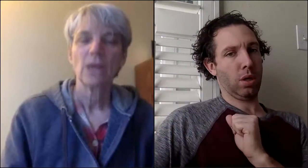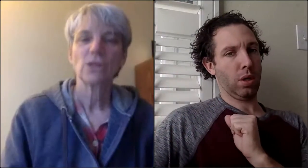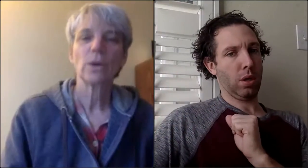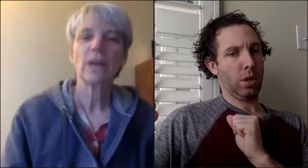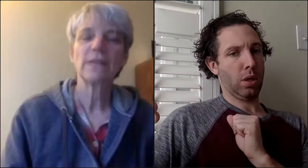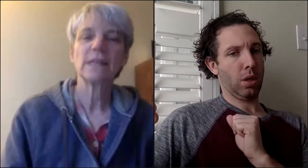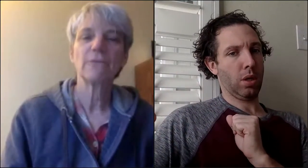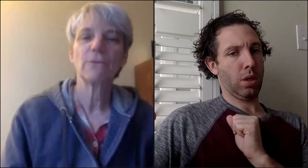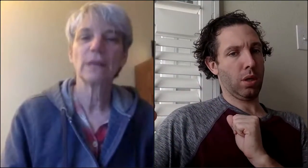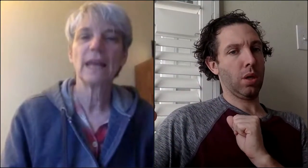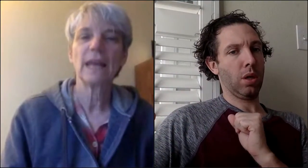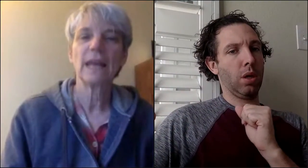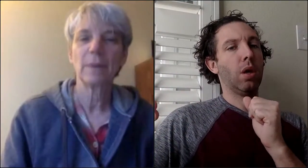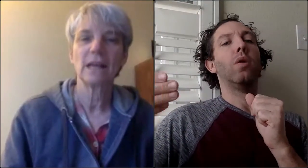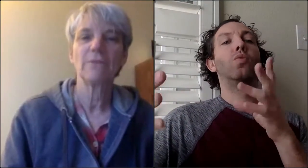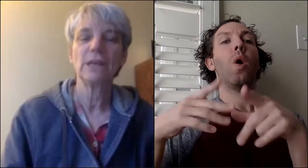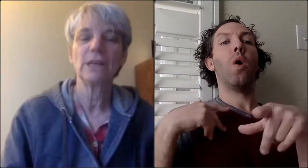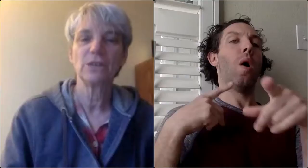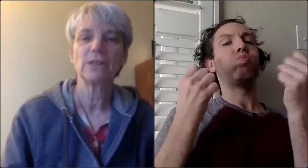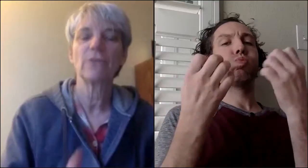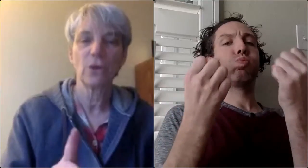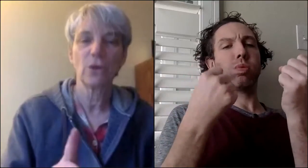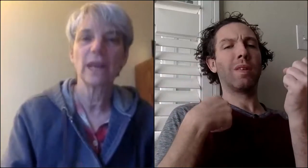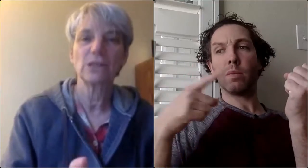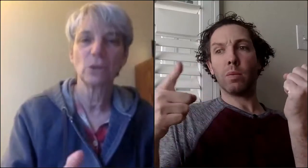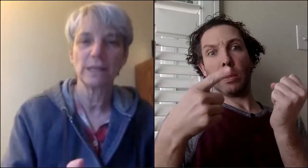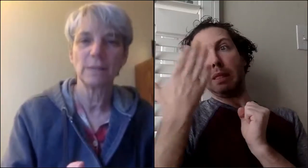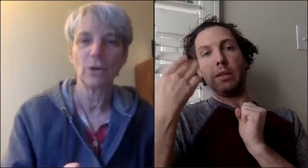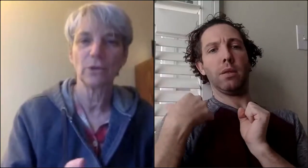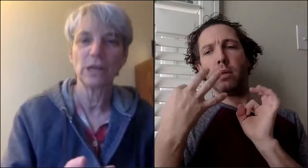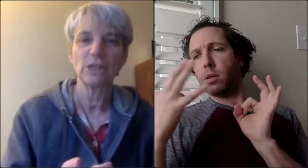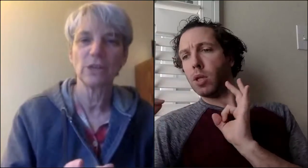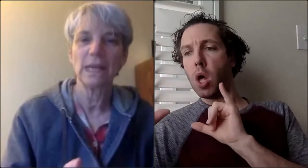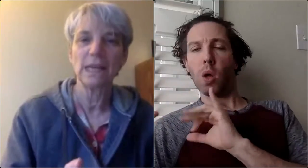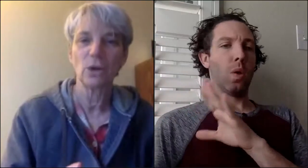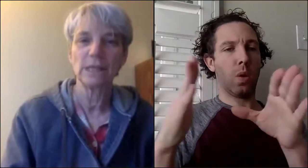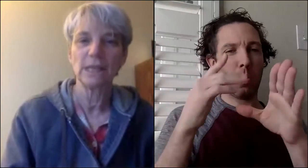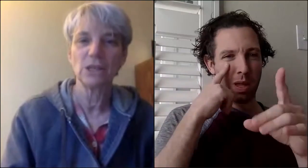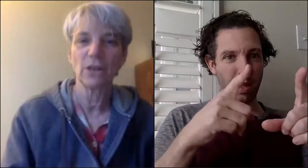So Kevin is saying for Lynette and myself, each of us, for the audience, you'll want to see both. For each of us, we need to only see each